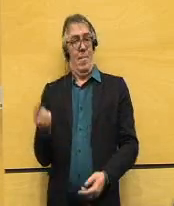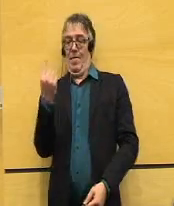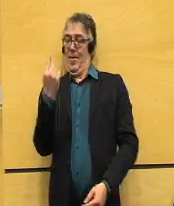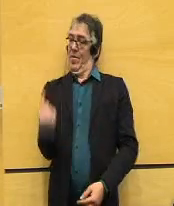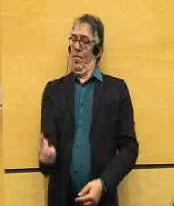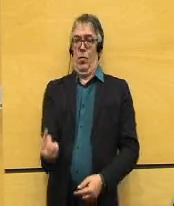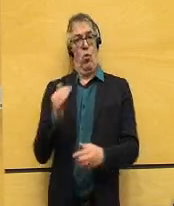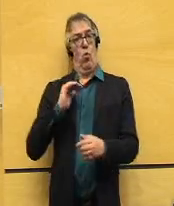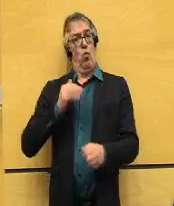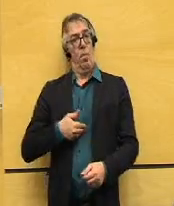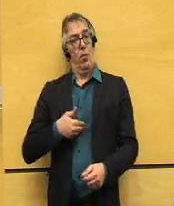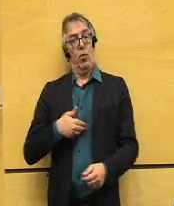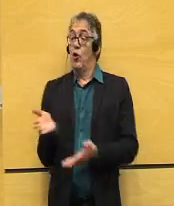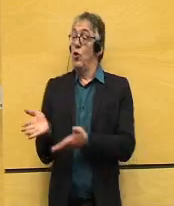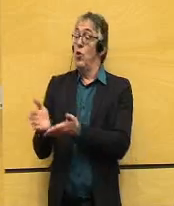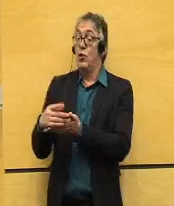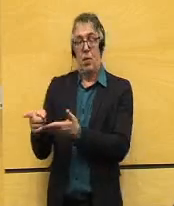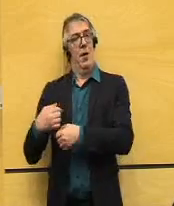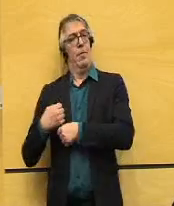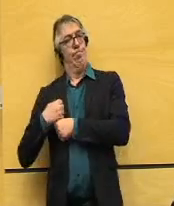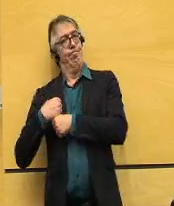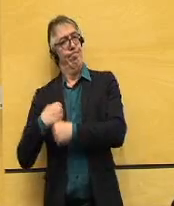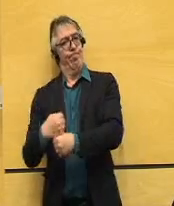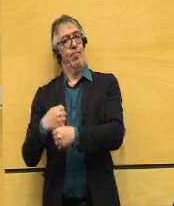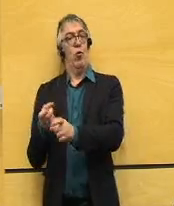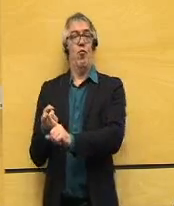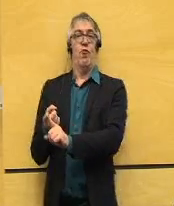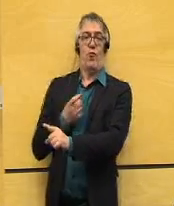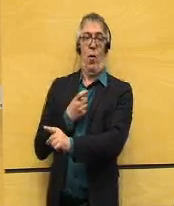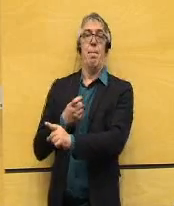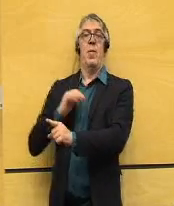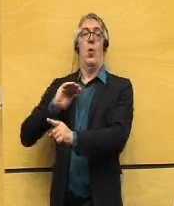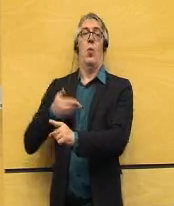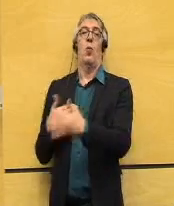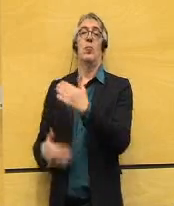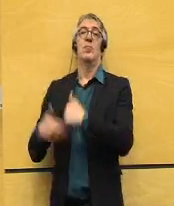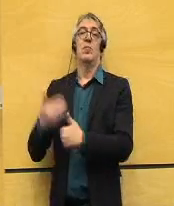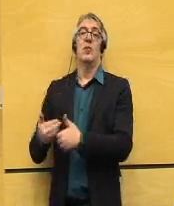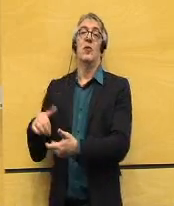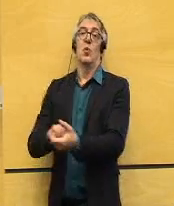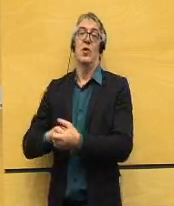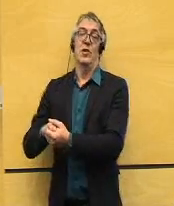the organizations of women with disabilities. Thank you very much.